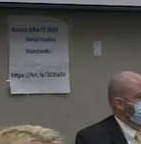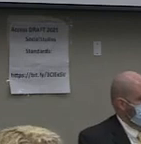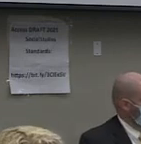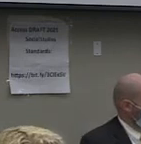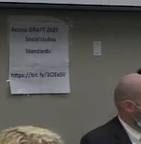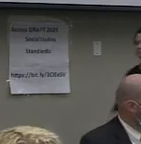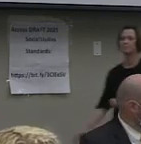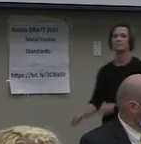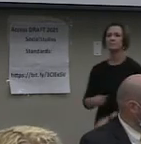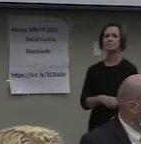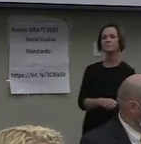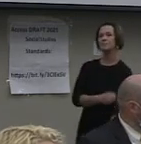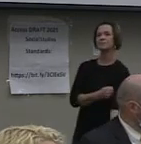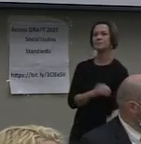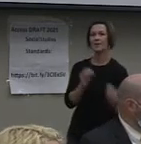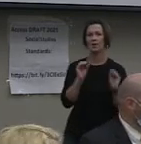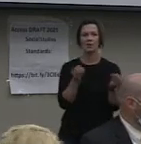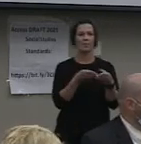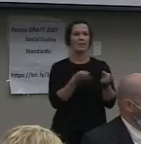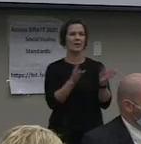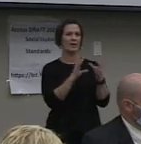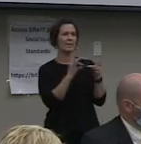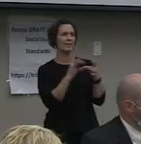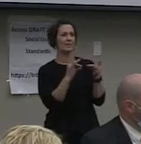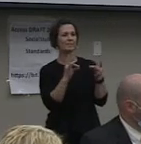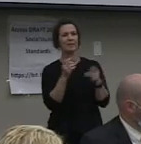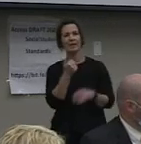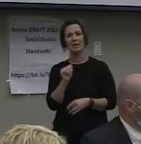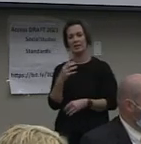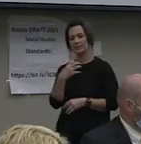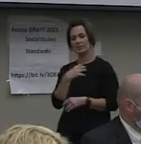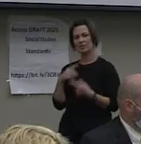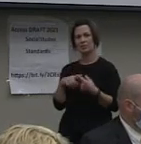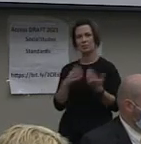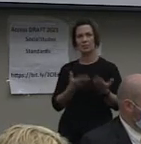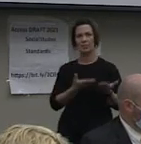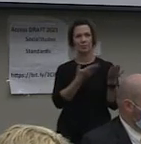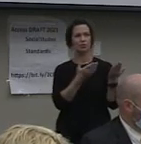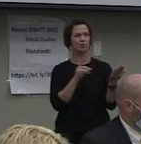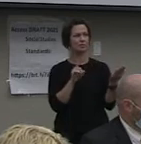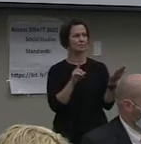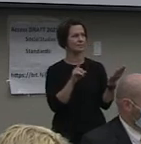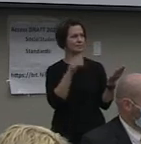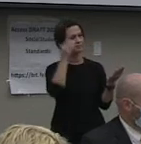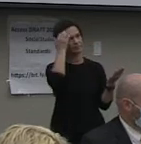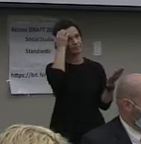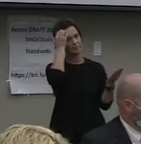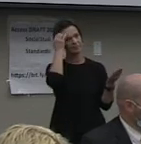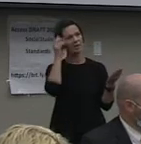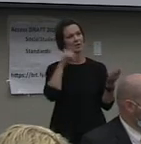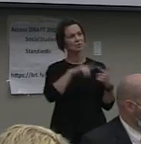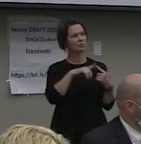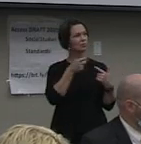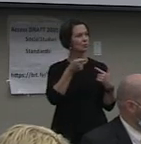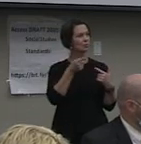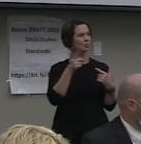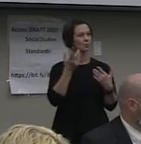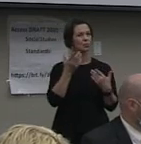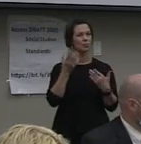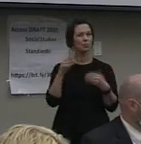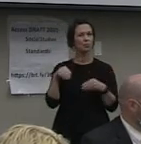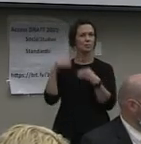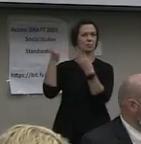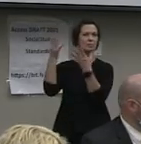Okay, there is no public comment. With that, is there any objection to the motion to direct the LDOE